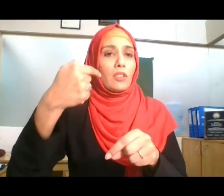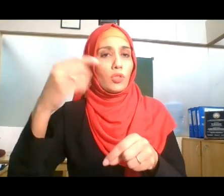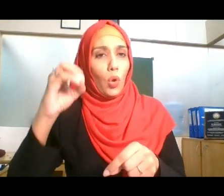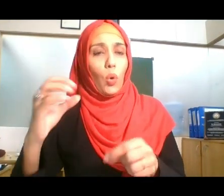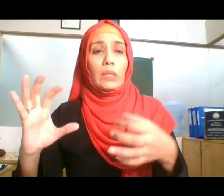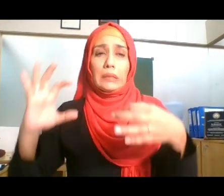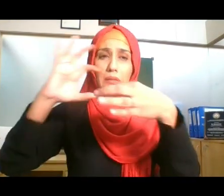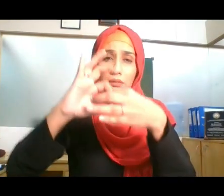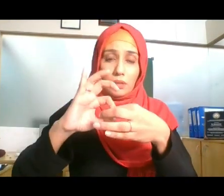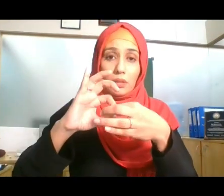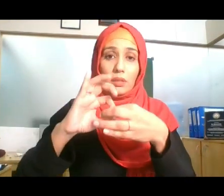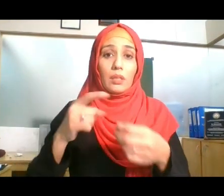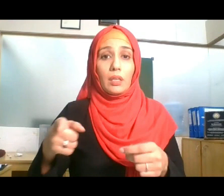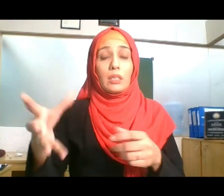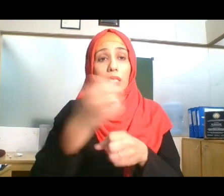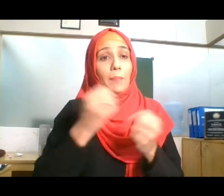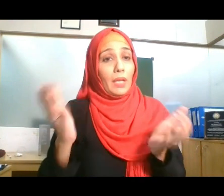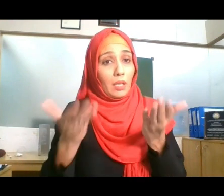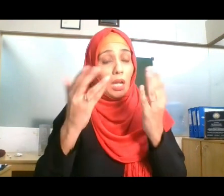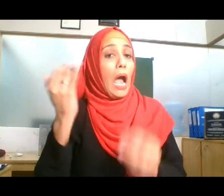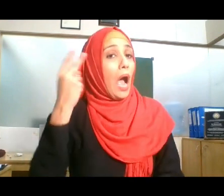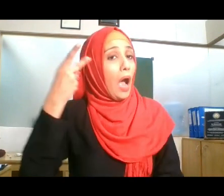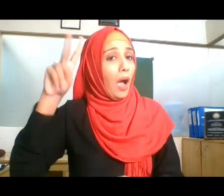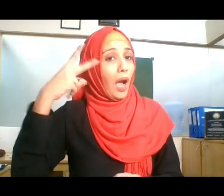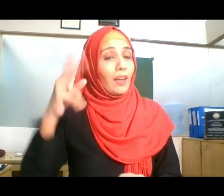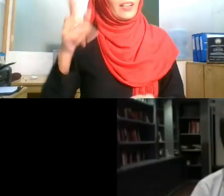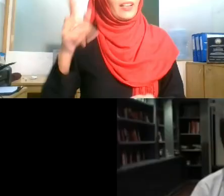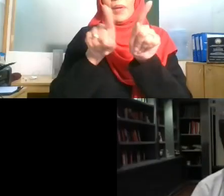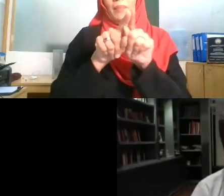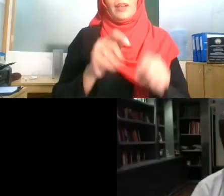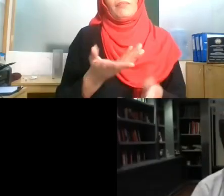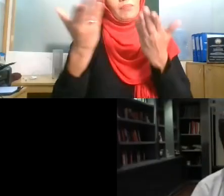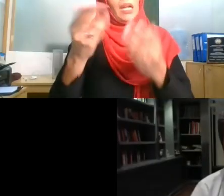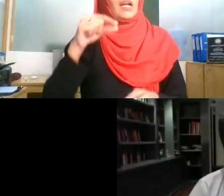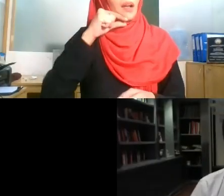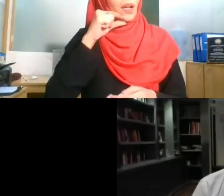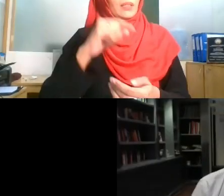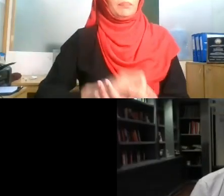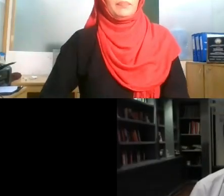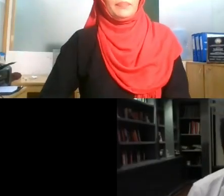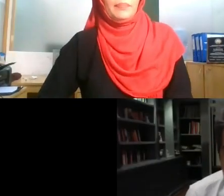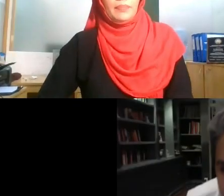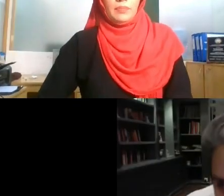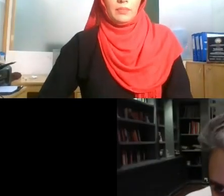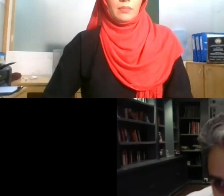collaborate to bring forth innovations, new ideas, and pilot them. Over to you, Qasim.